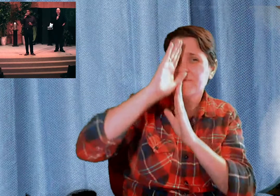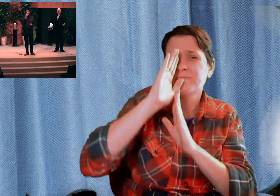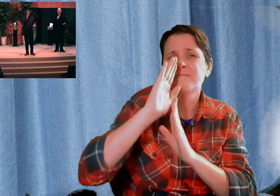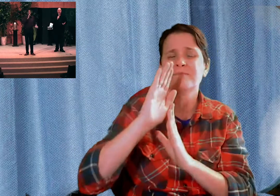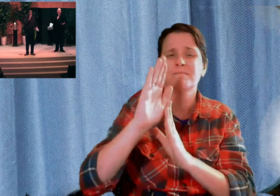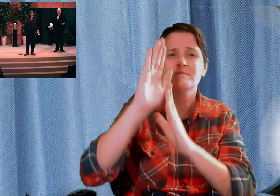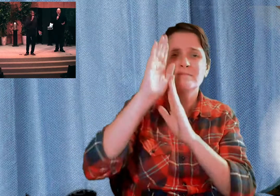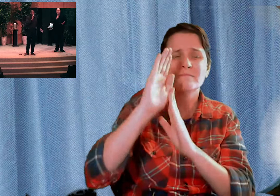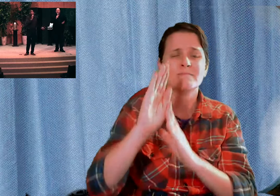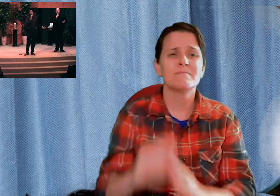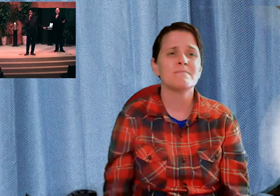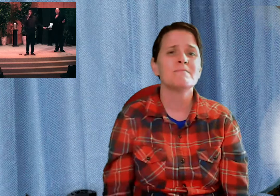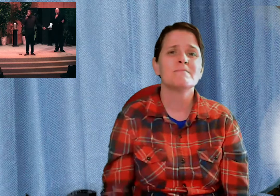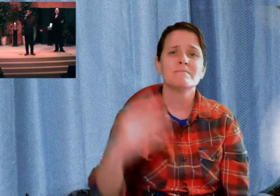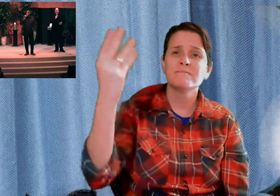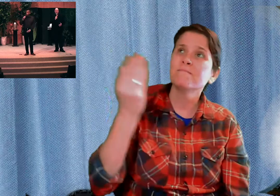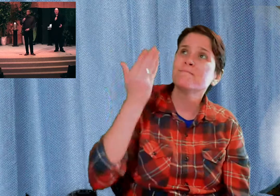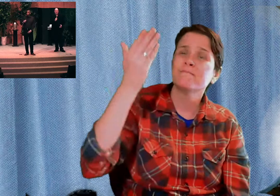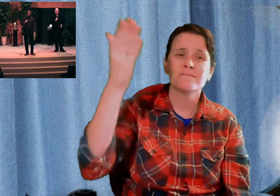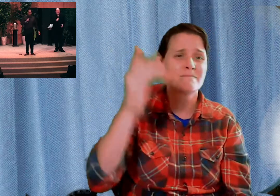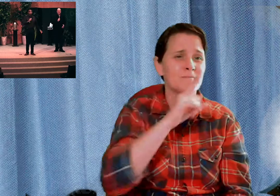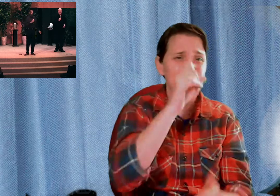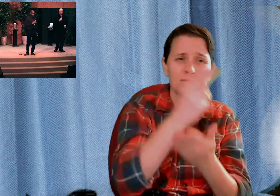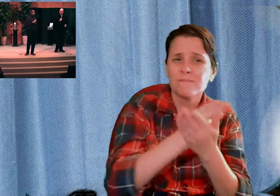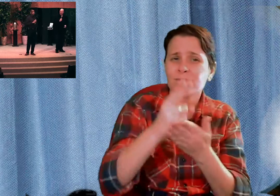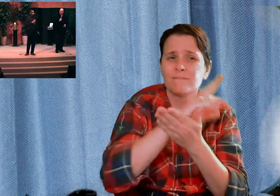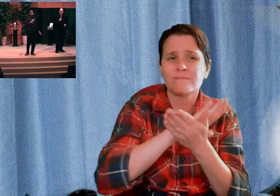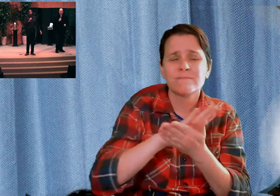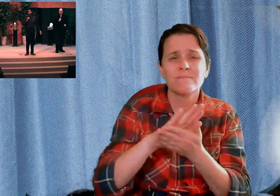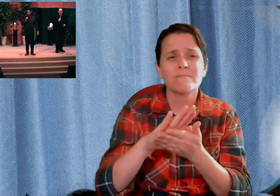God. I am holy.